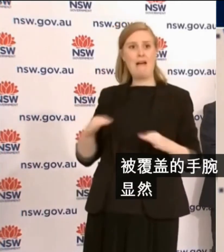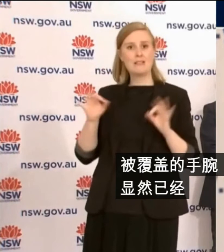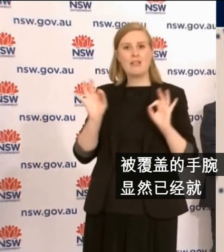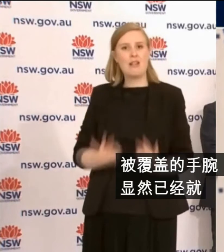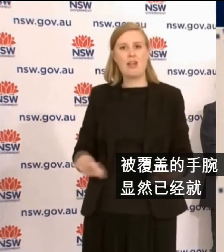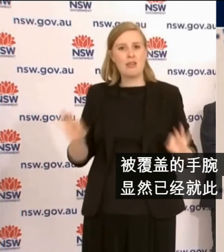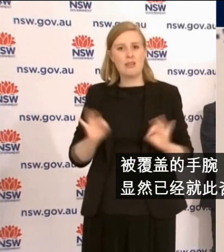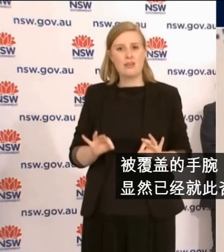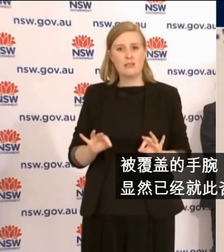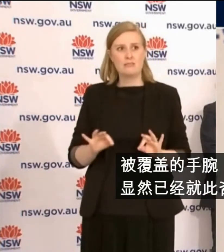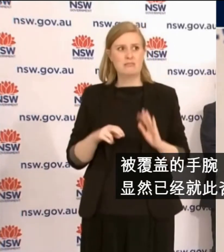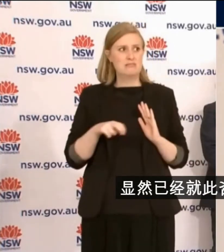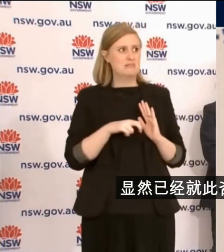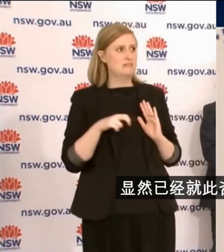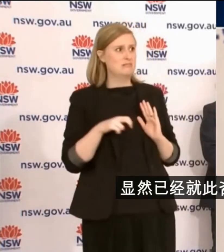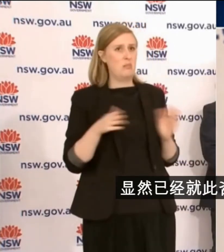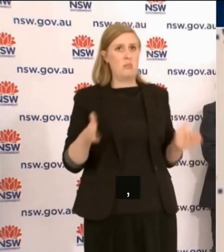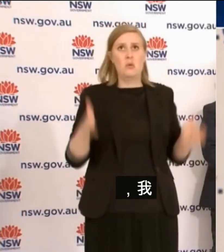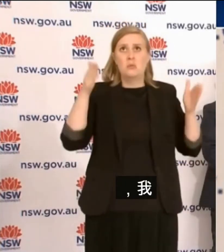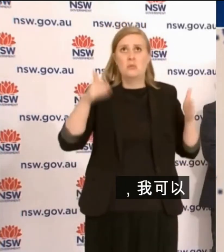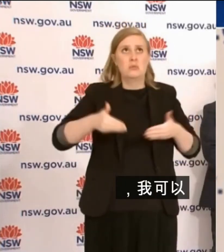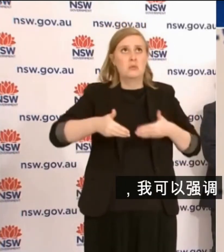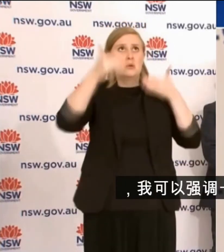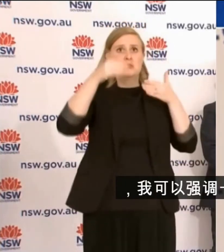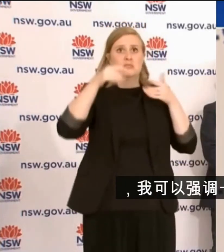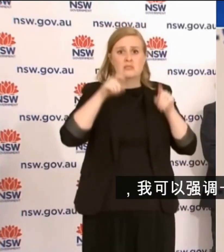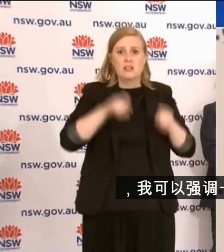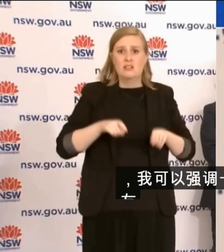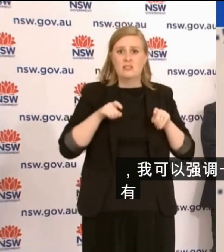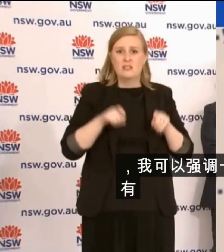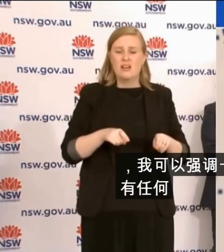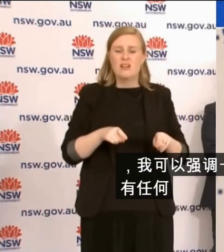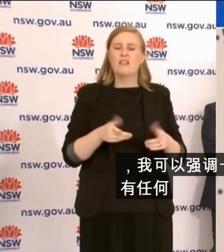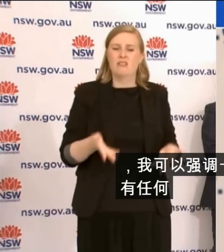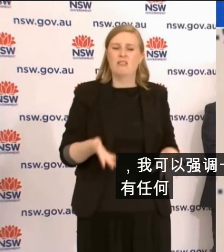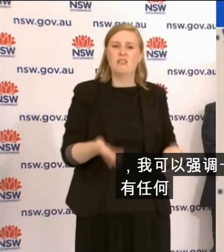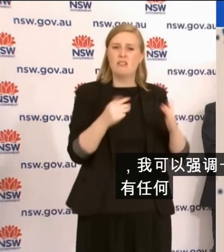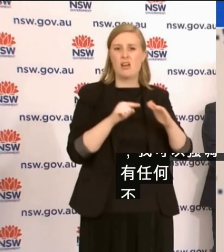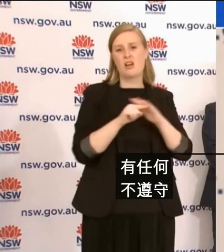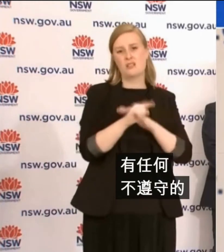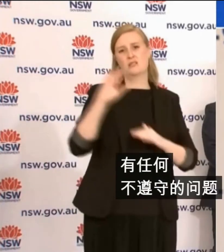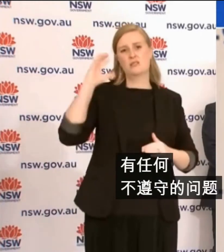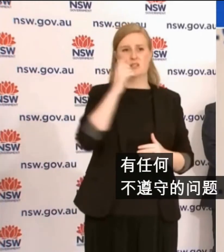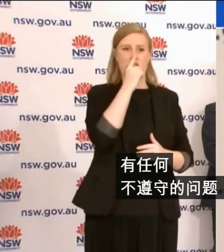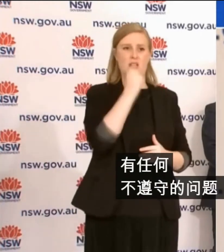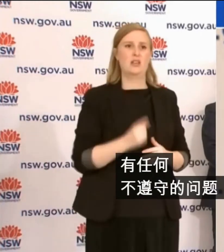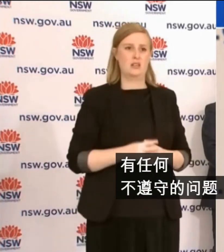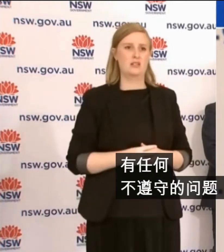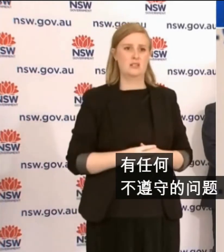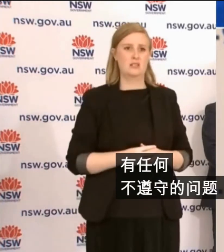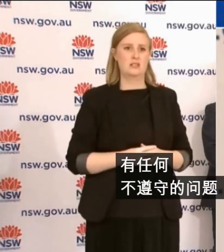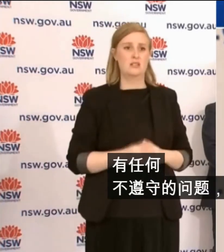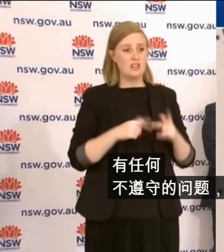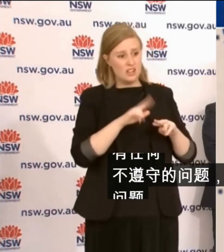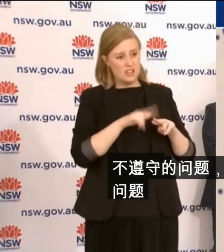Now, obviously, police have been consulted on this, and can I just stress, if there is any issues of non-compliance